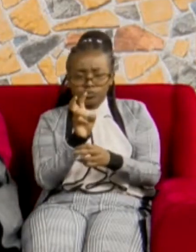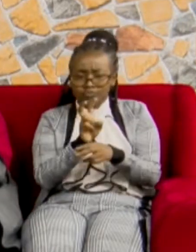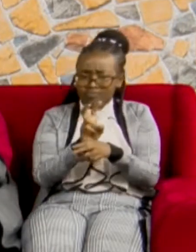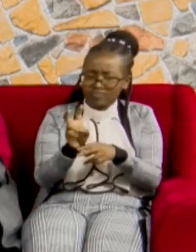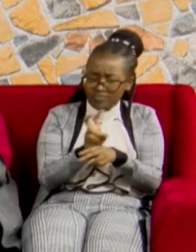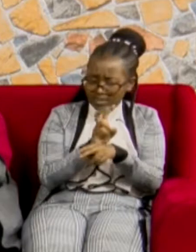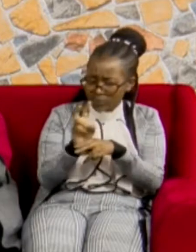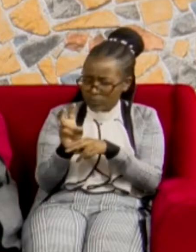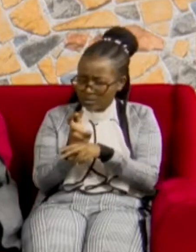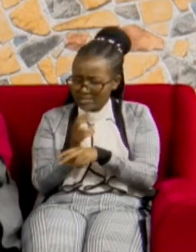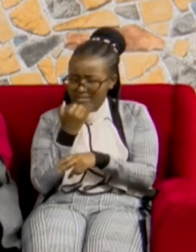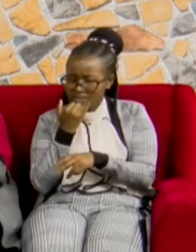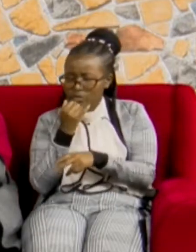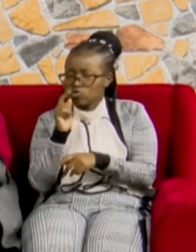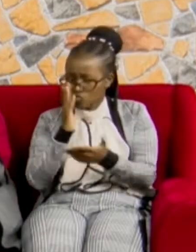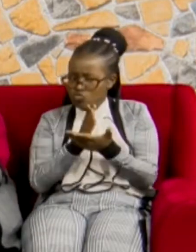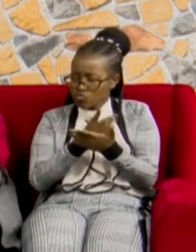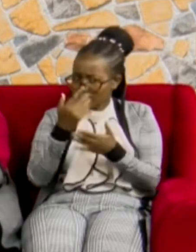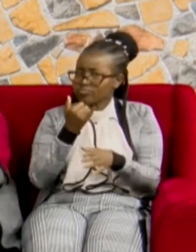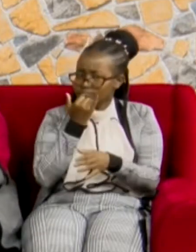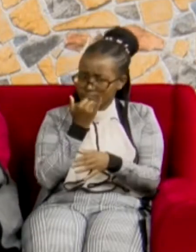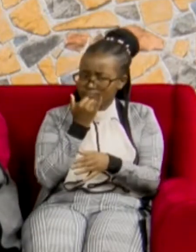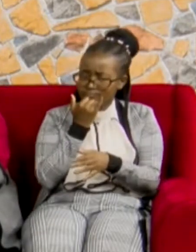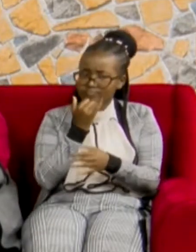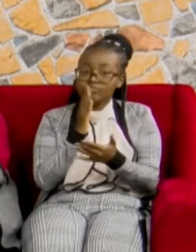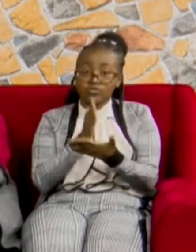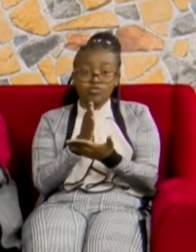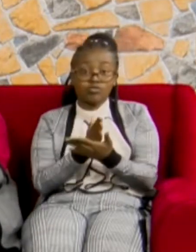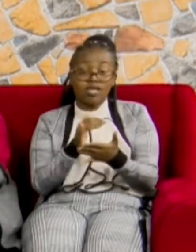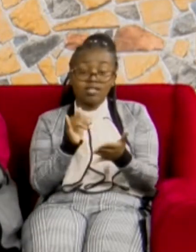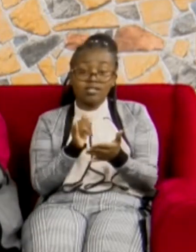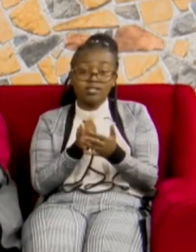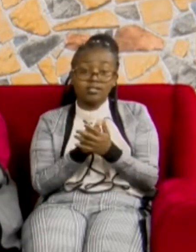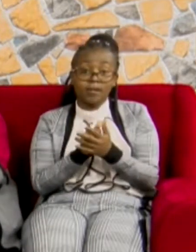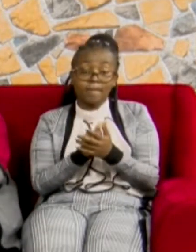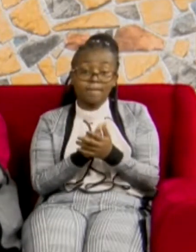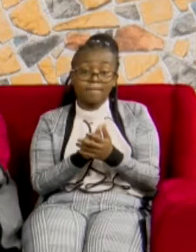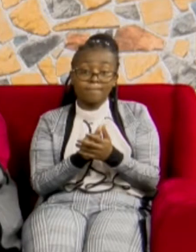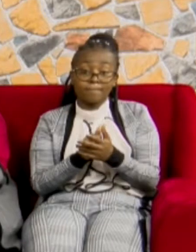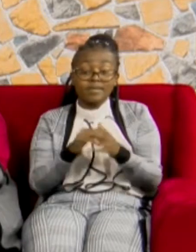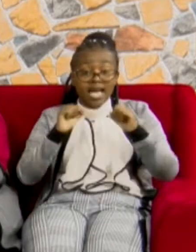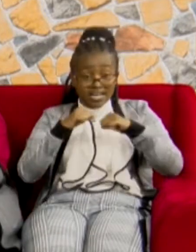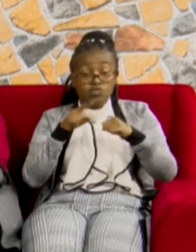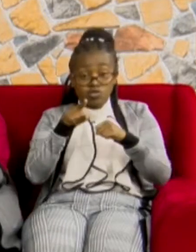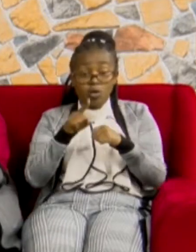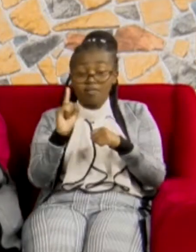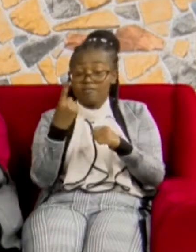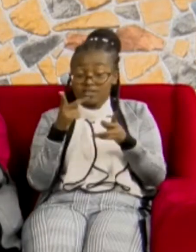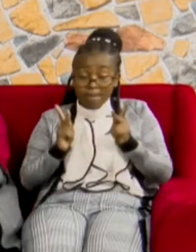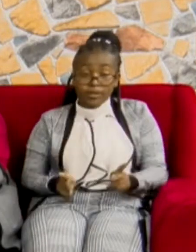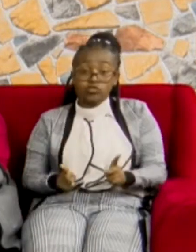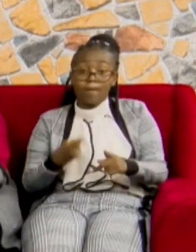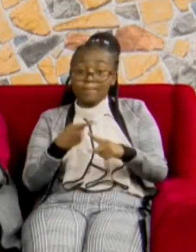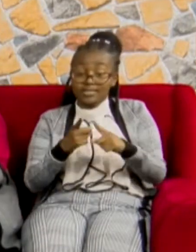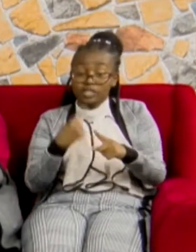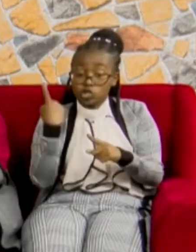something is wrong, I think something is wrong. Yes, that's true. That's true. And actually, I concur with you, because that's the very first person who. But